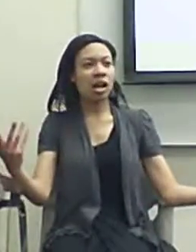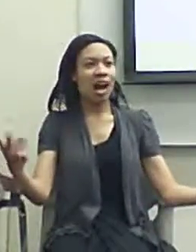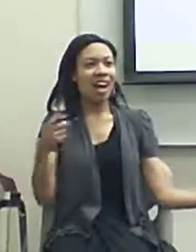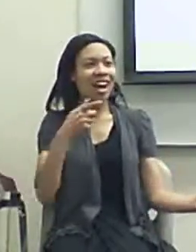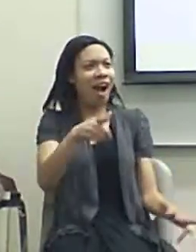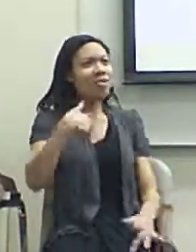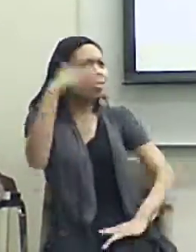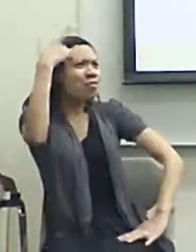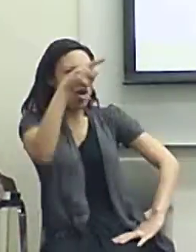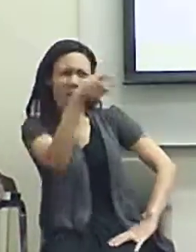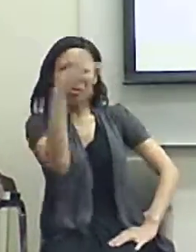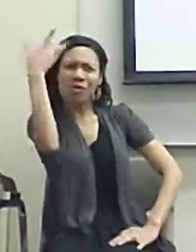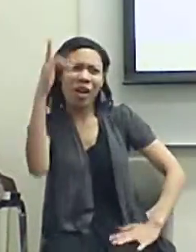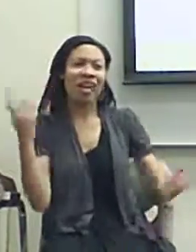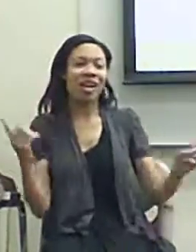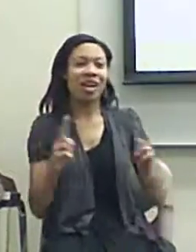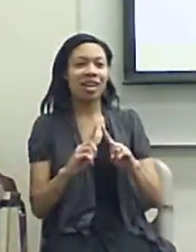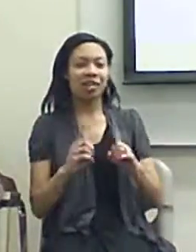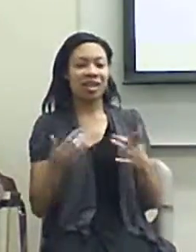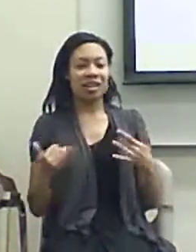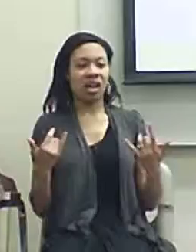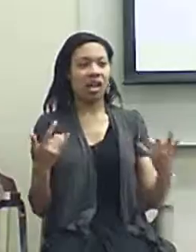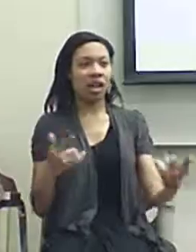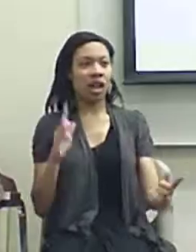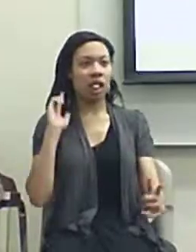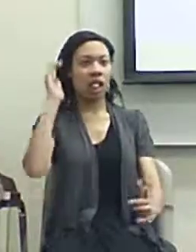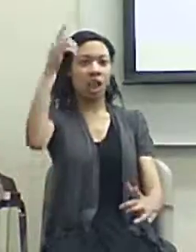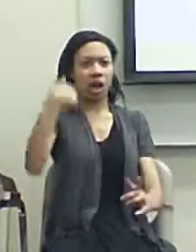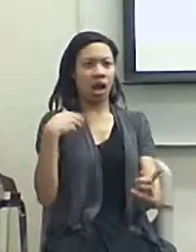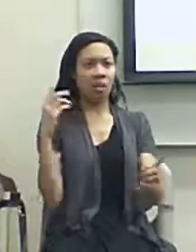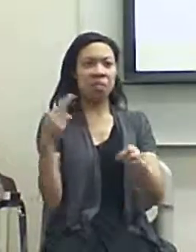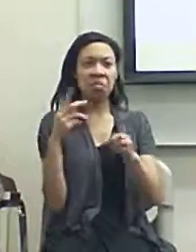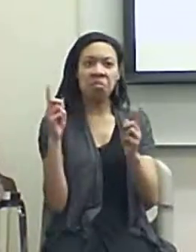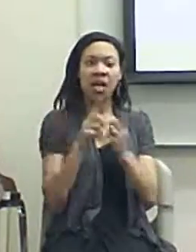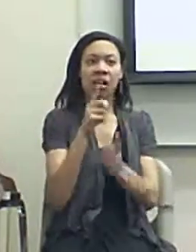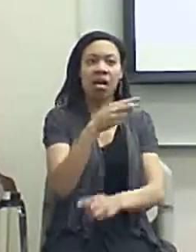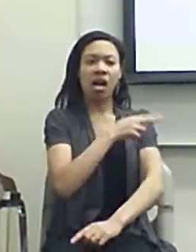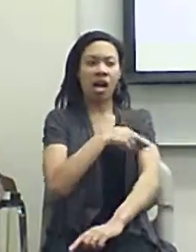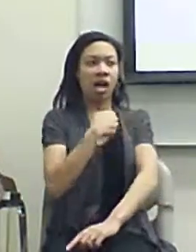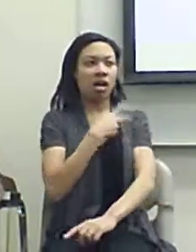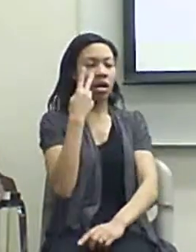great, oh, yeah. And then I ran her in the hospital, and I'm like, oh my God, this can